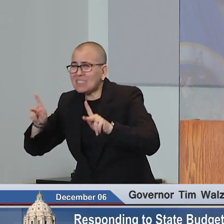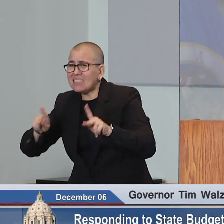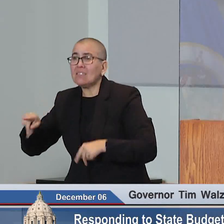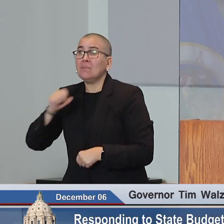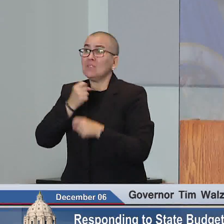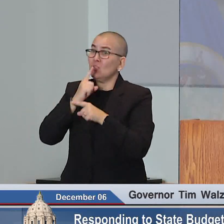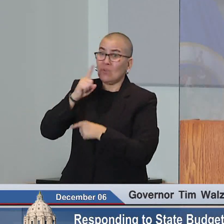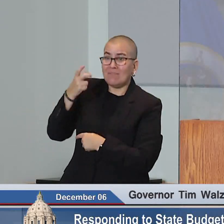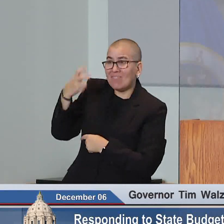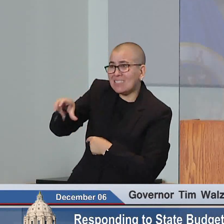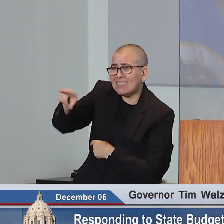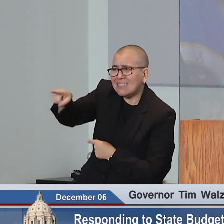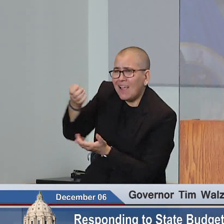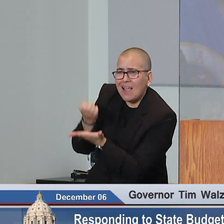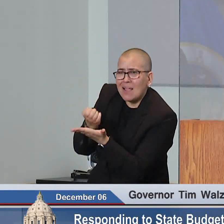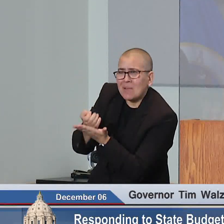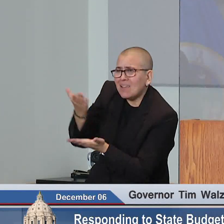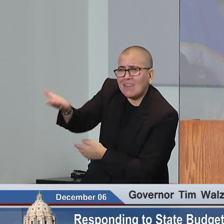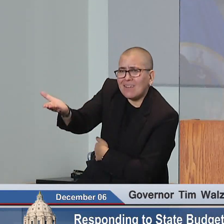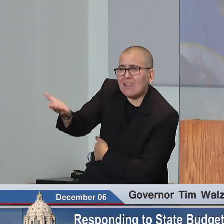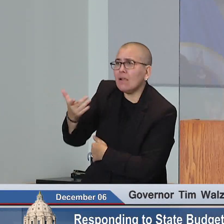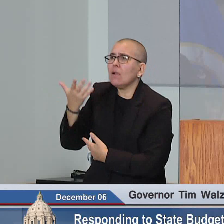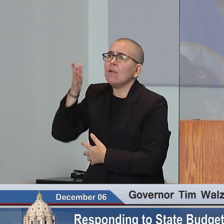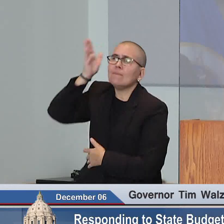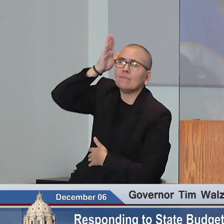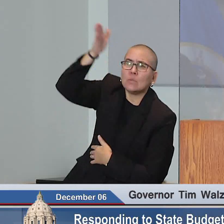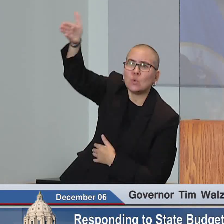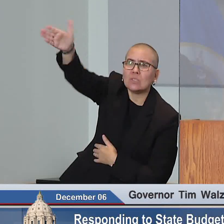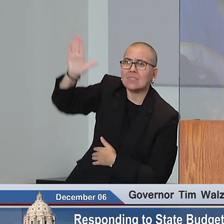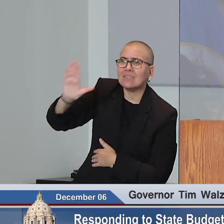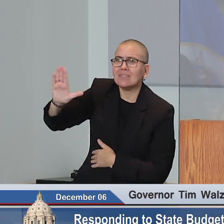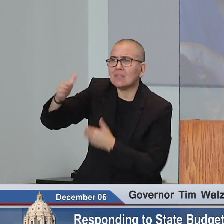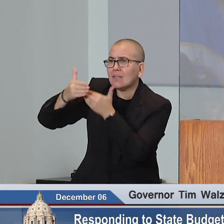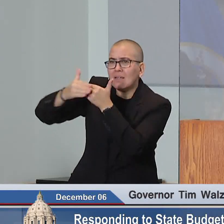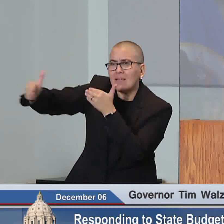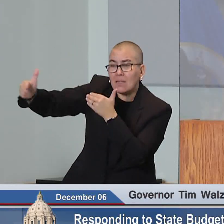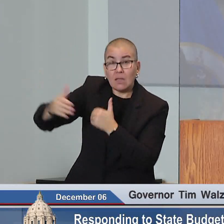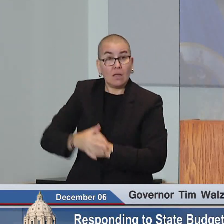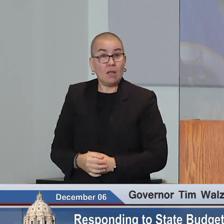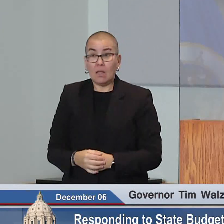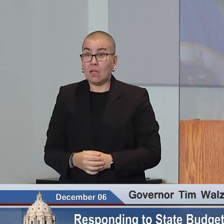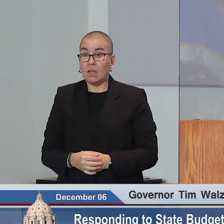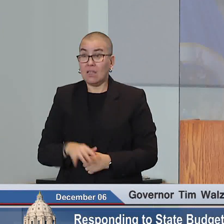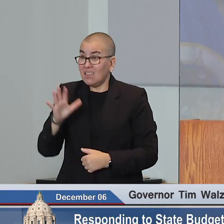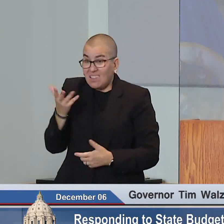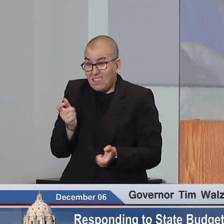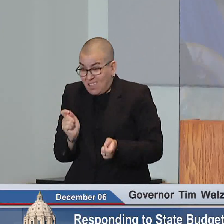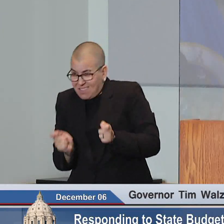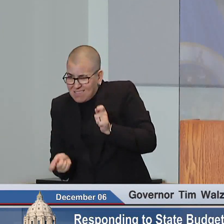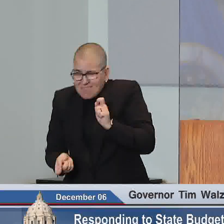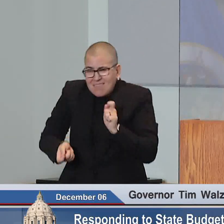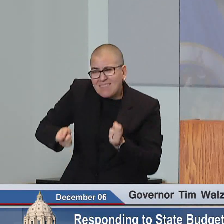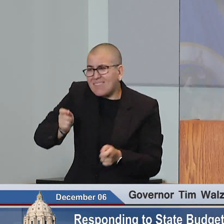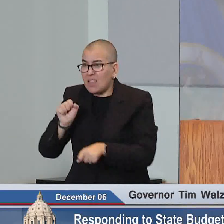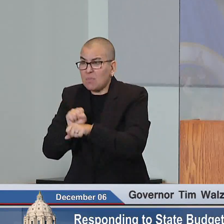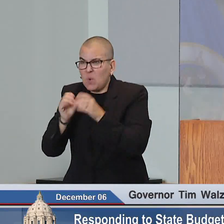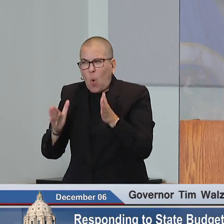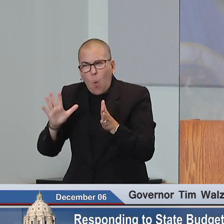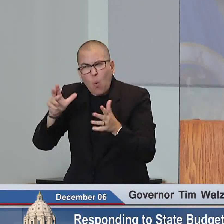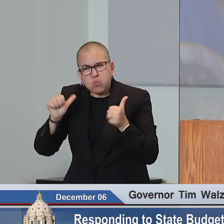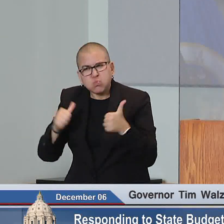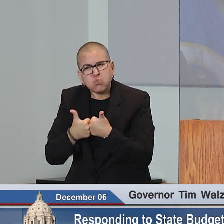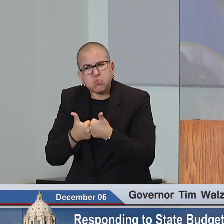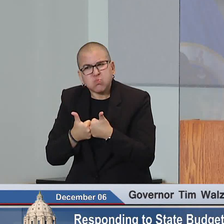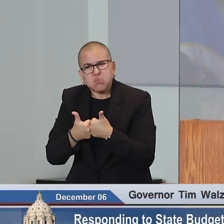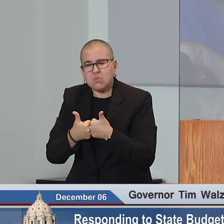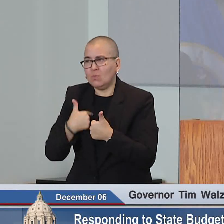the future is going, understands that demographic changes are making it more difficult in the workforce, but ways that we can attract people back in.